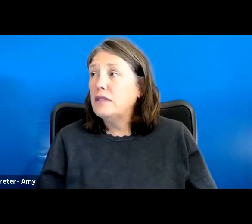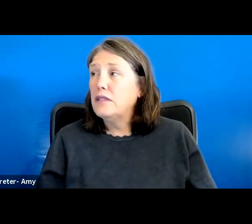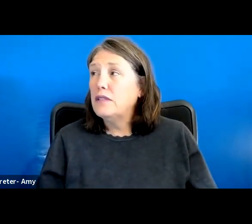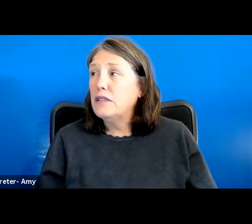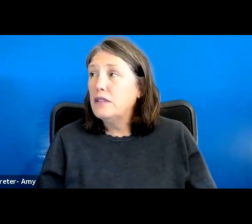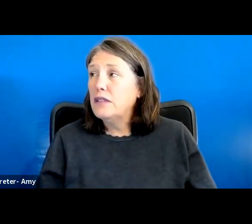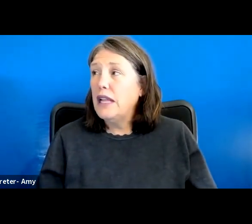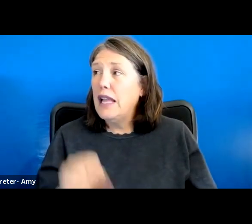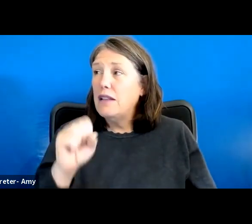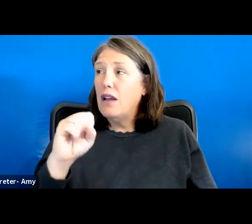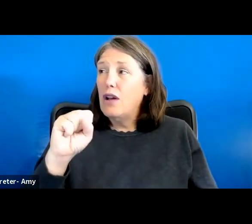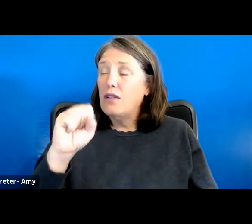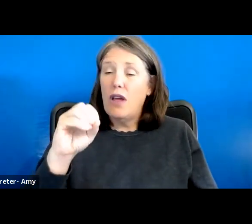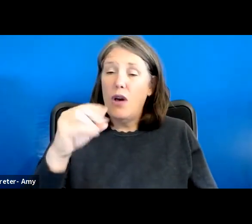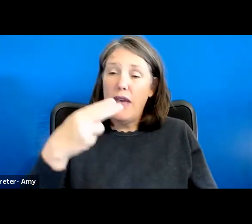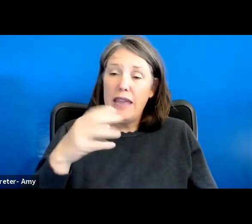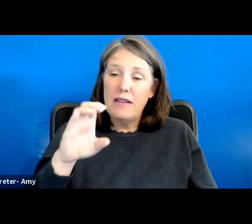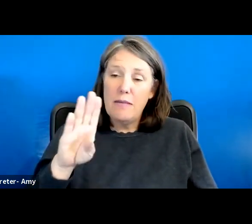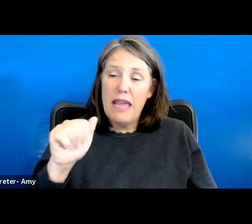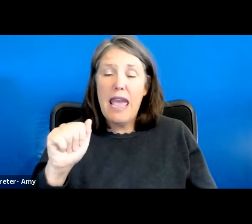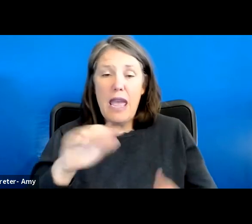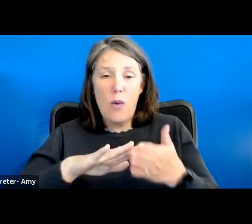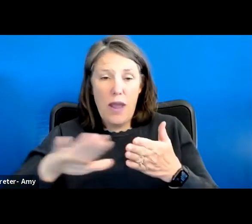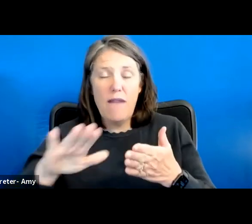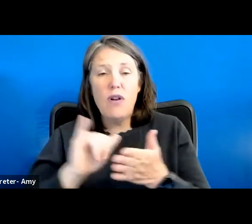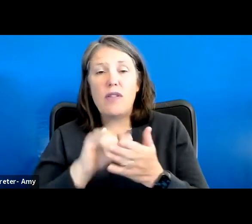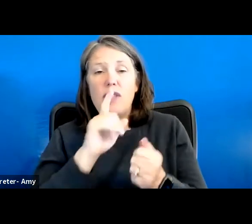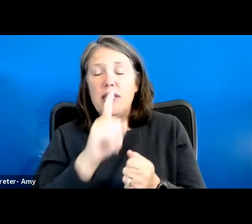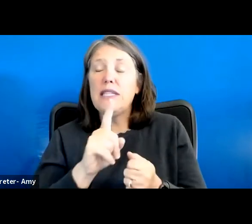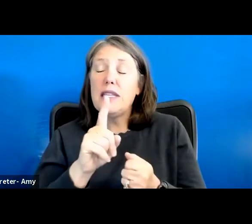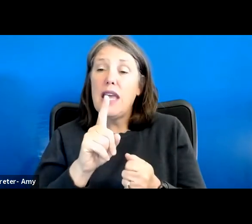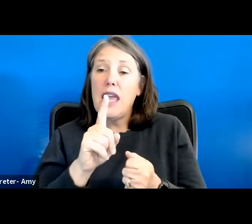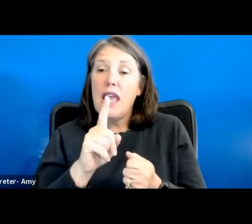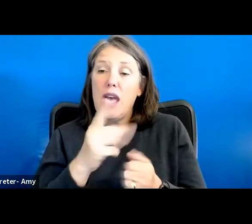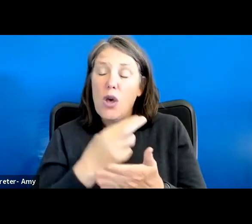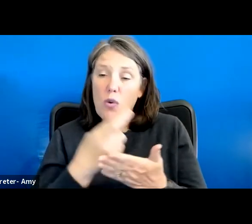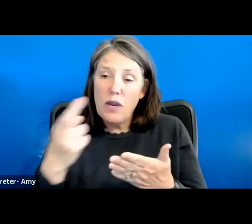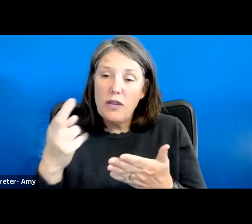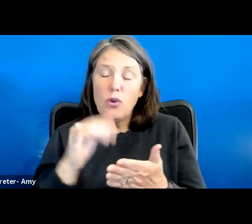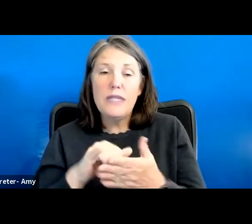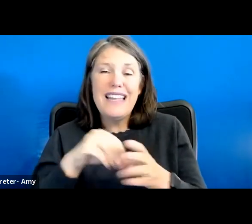so the Hcba waiver, again, this is one of this is a resource that in other areas may